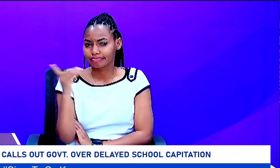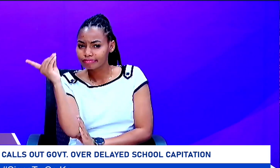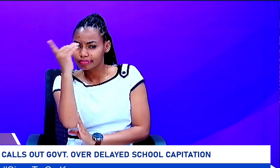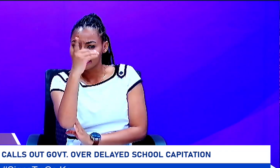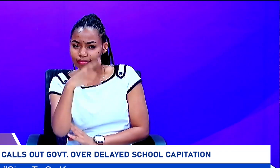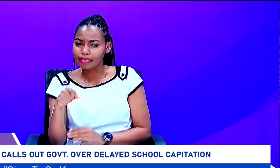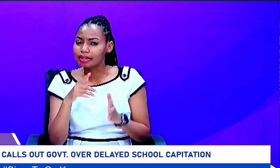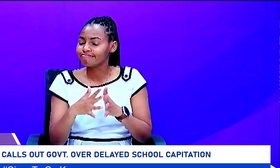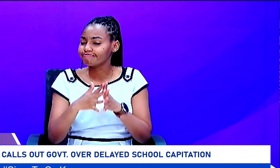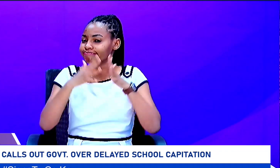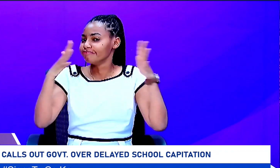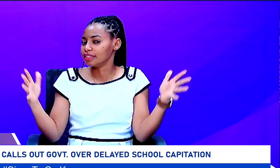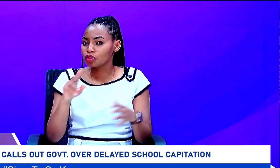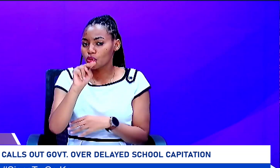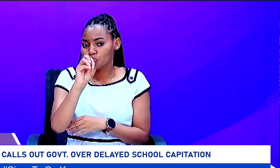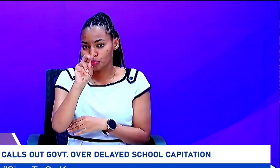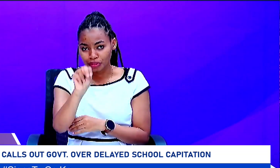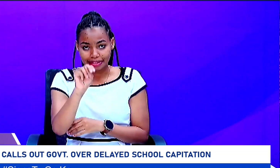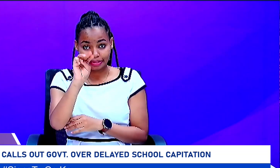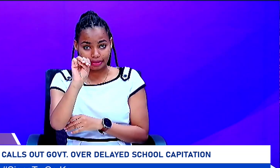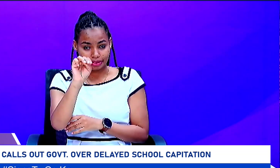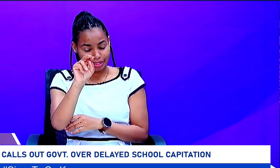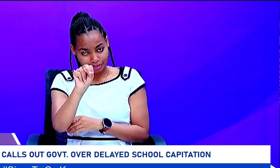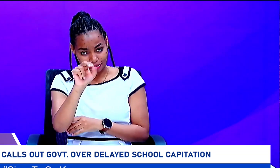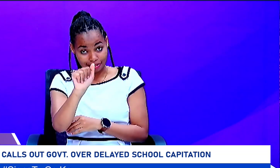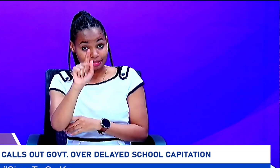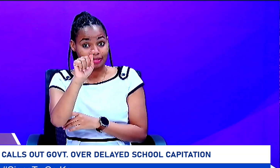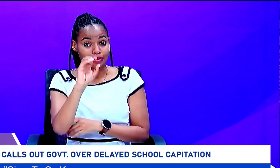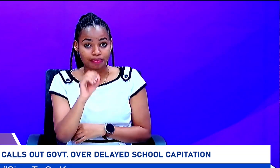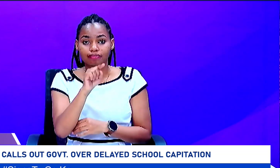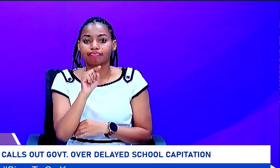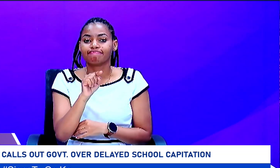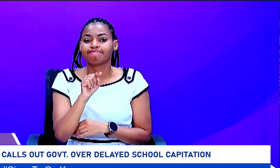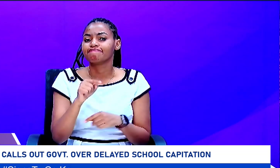recent designation is a major non-NATO ally